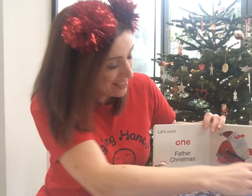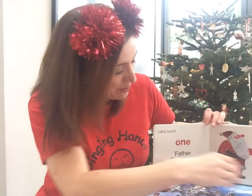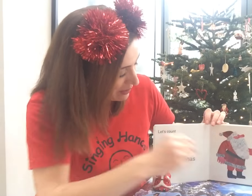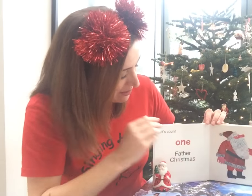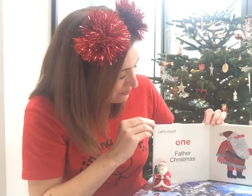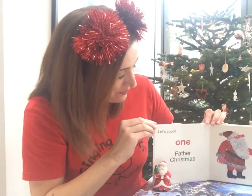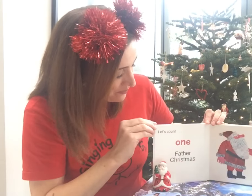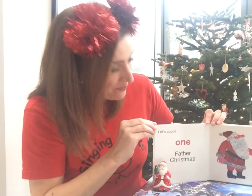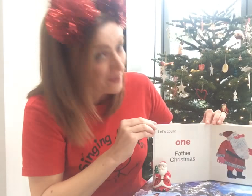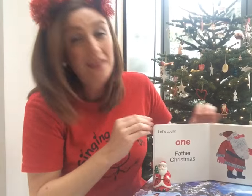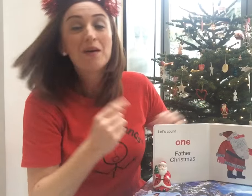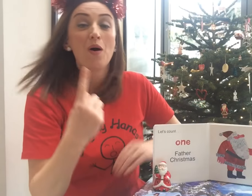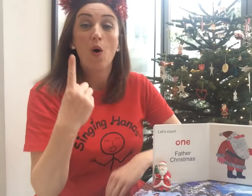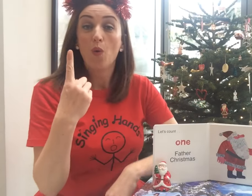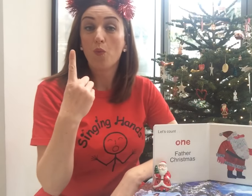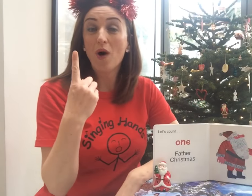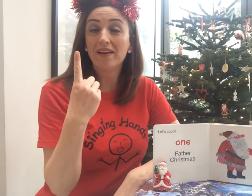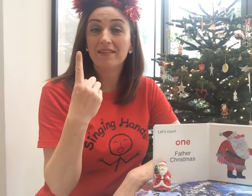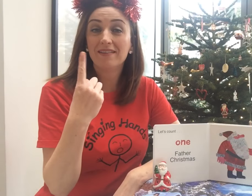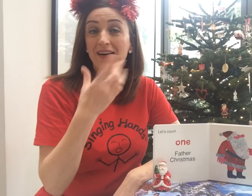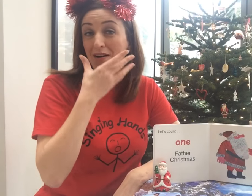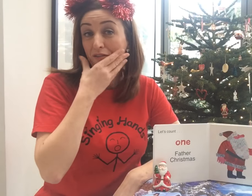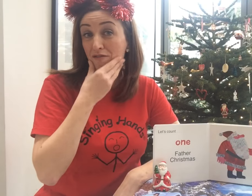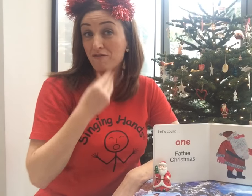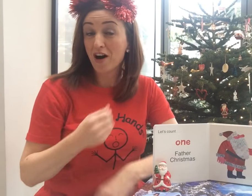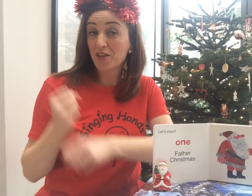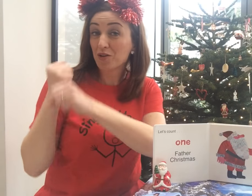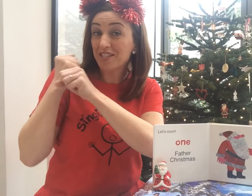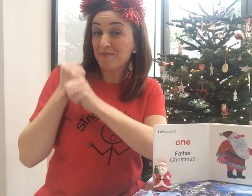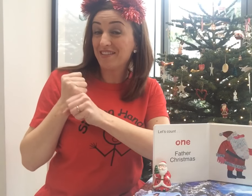caterpillar one Father Christmas